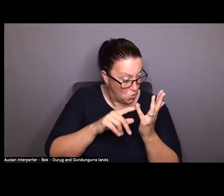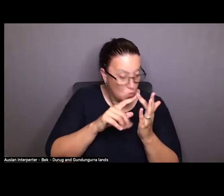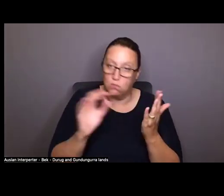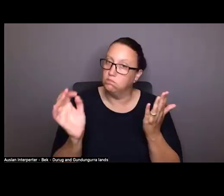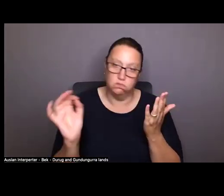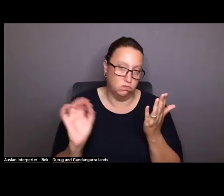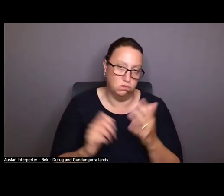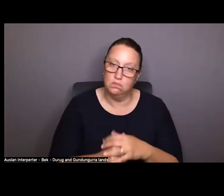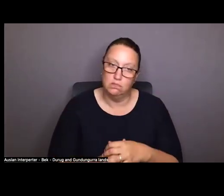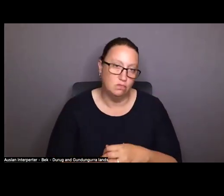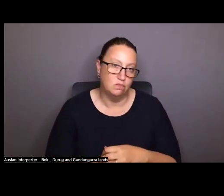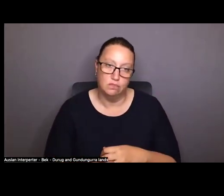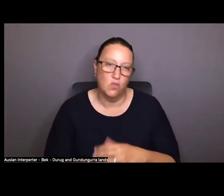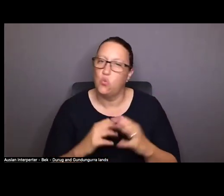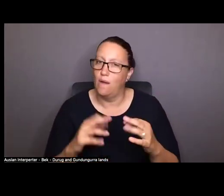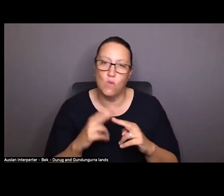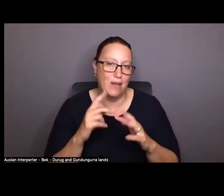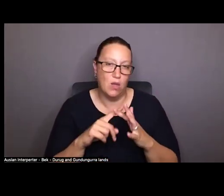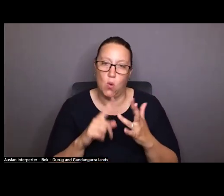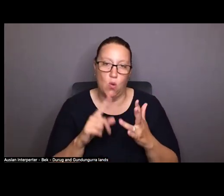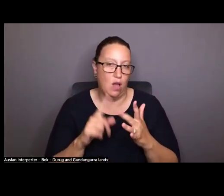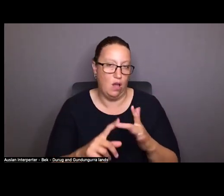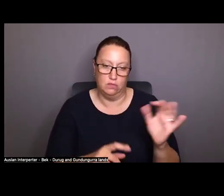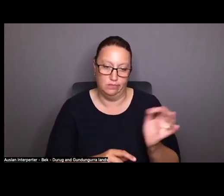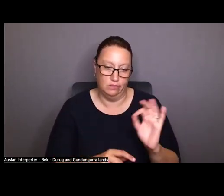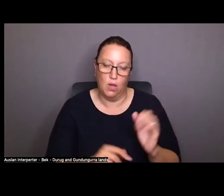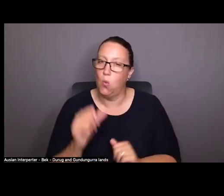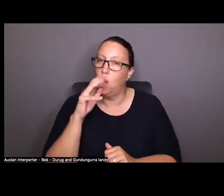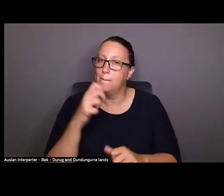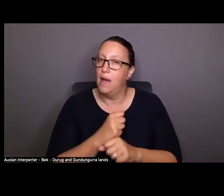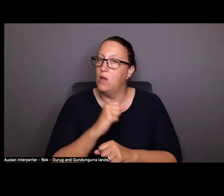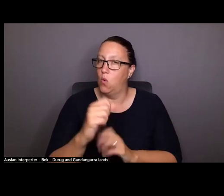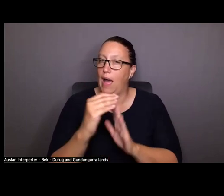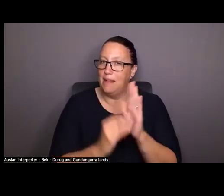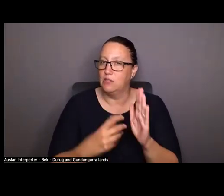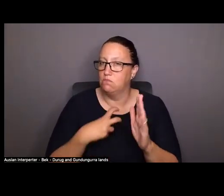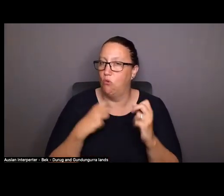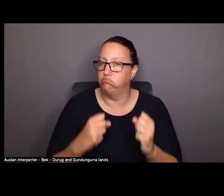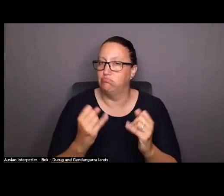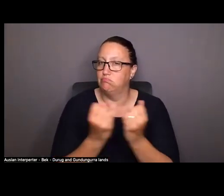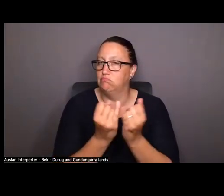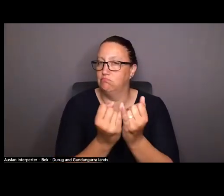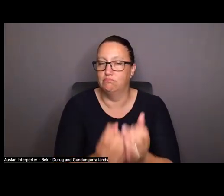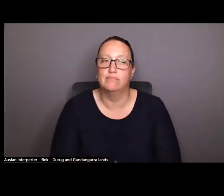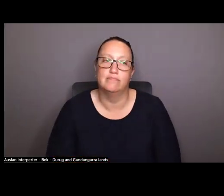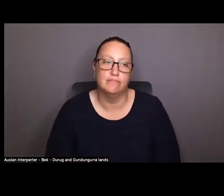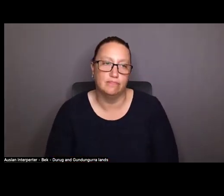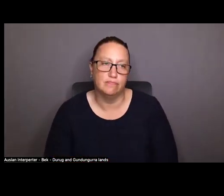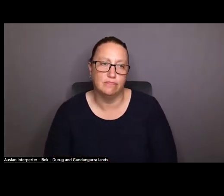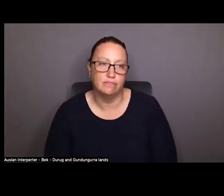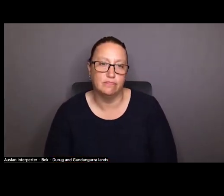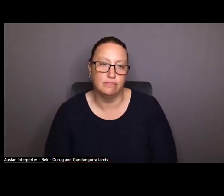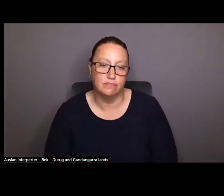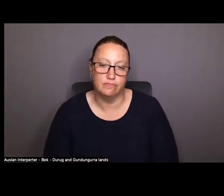going to necessarily make your application more competitive at the EOI stage if you have confirmed